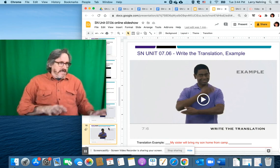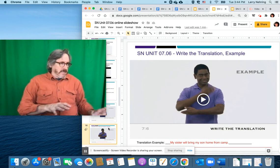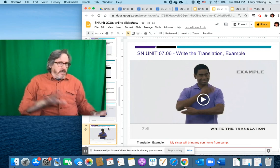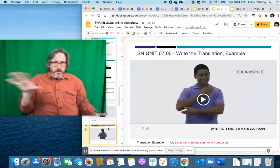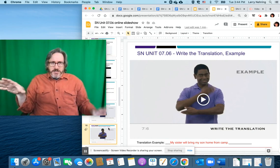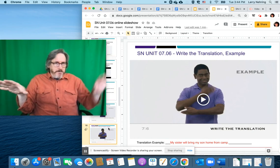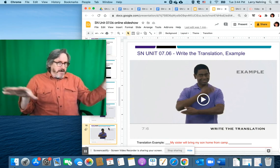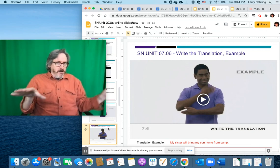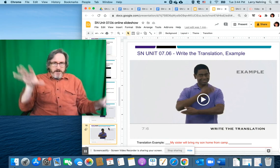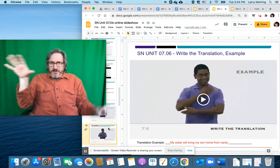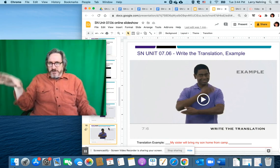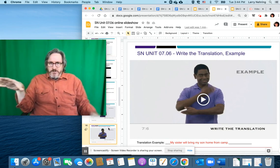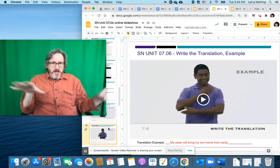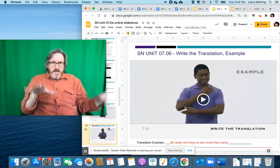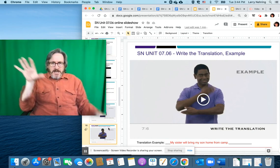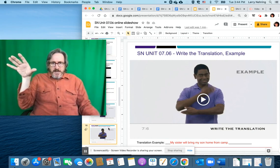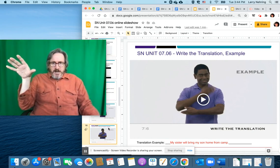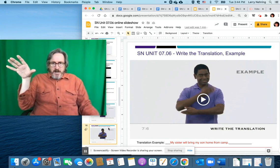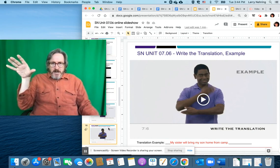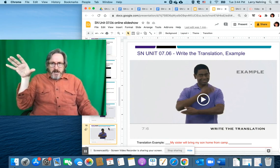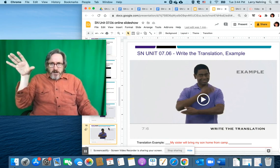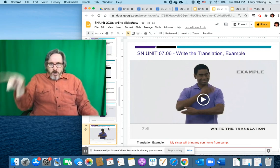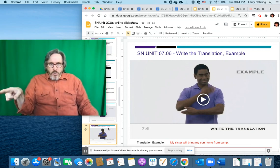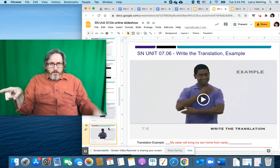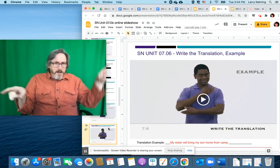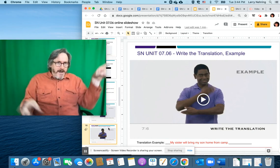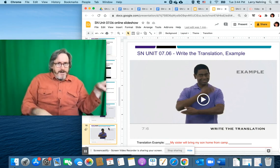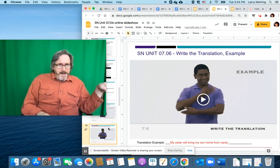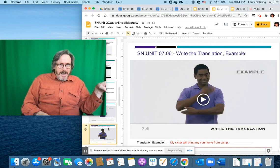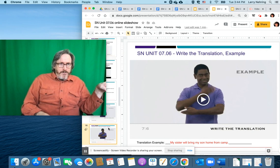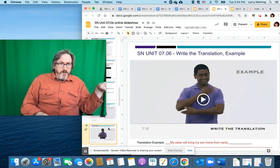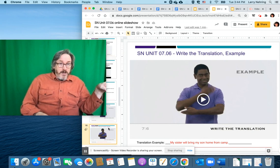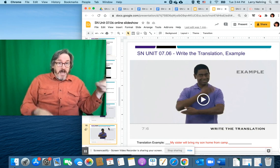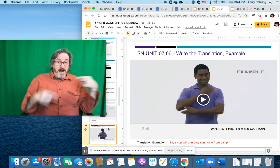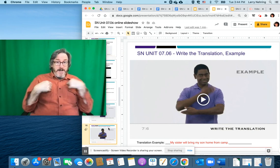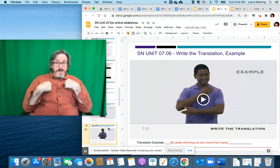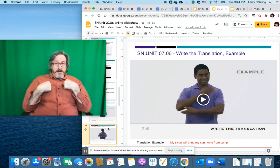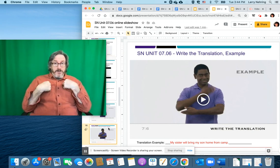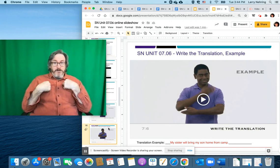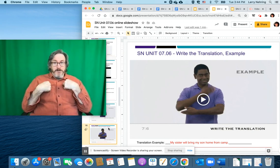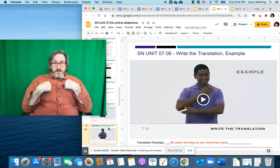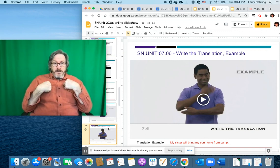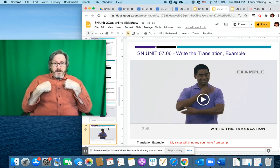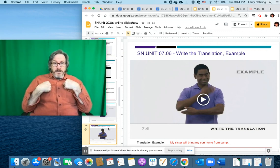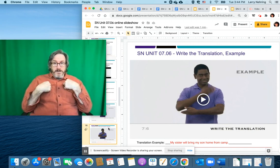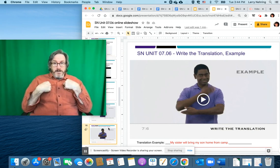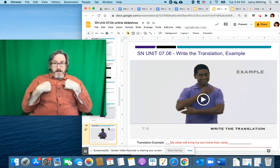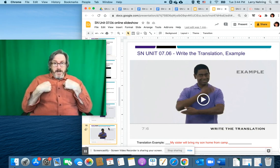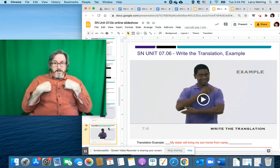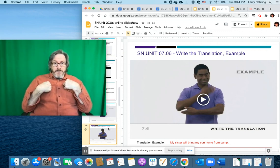to be like, which am I going through? Home and camp. And I'm here.